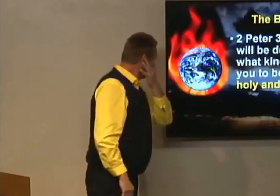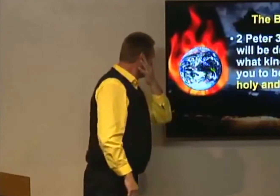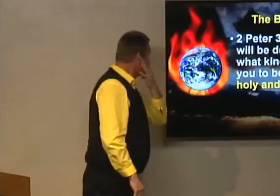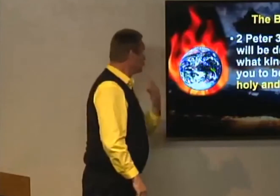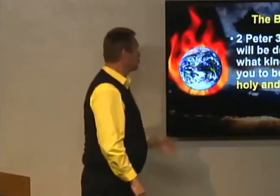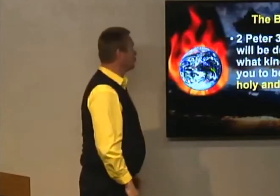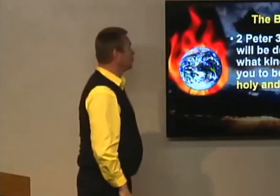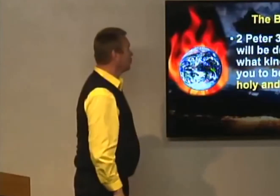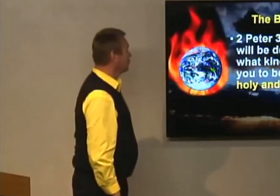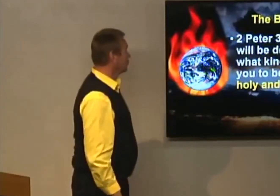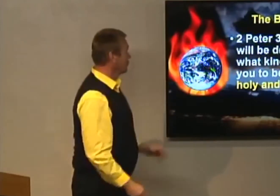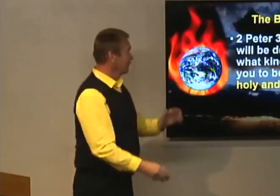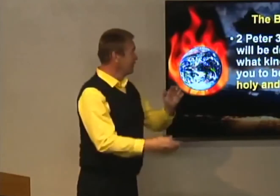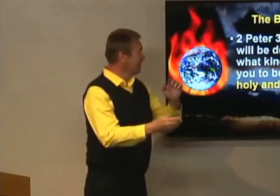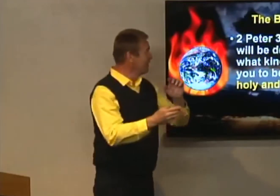judgment.